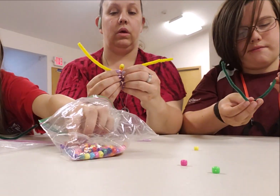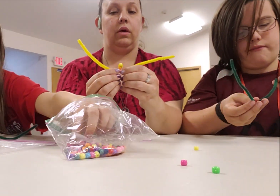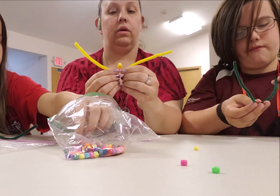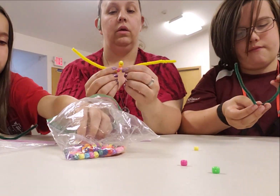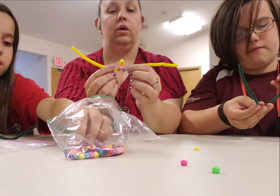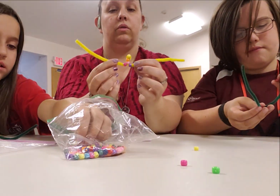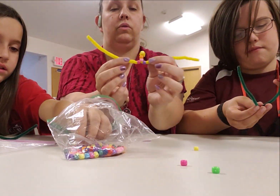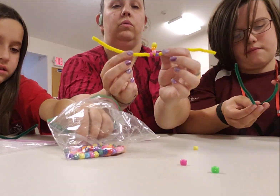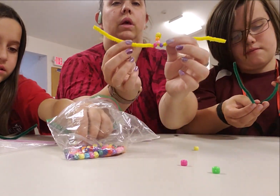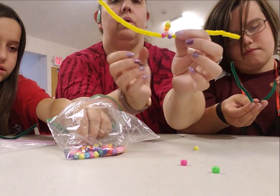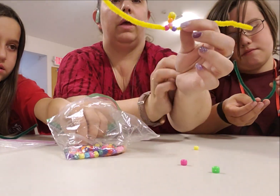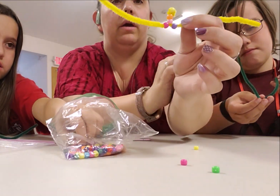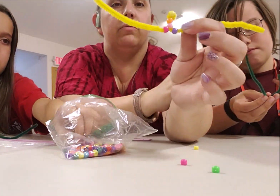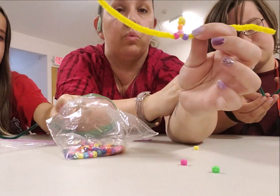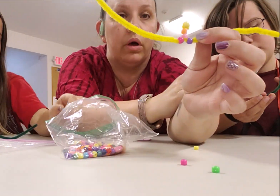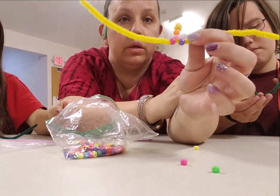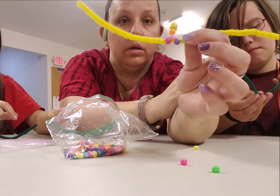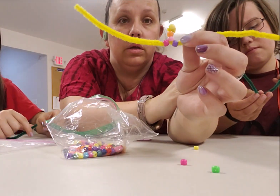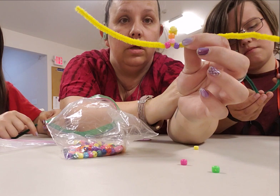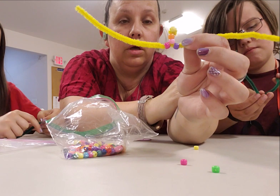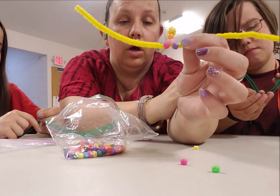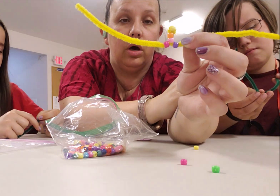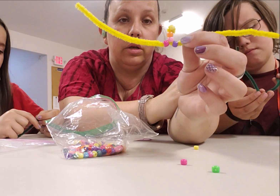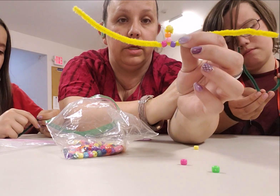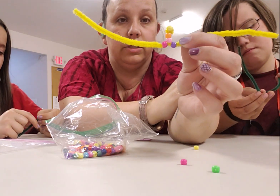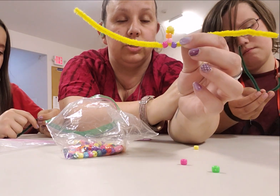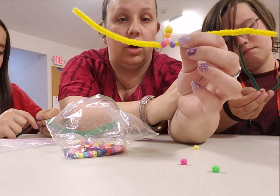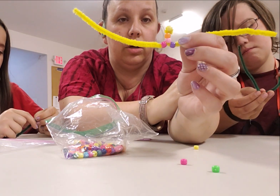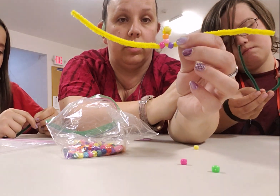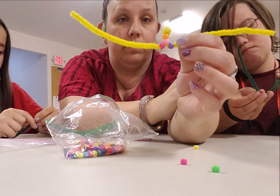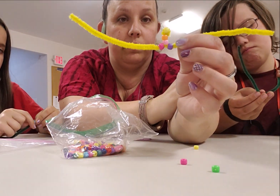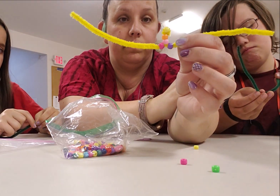Okay, so now I have one on each arm.